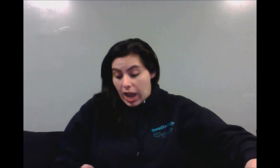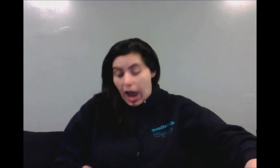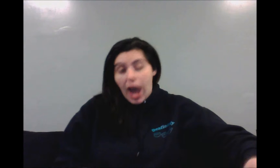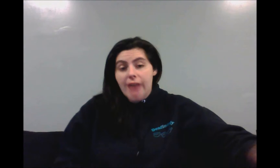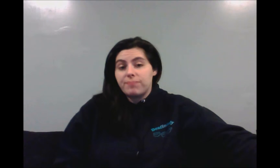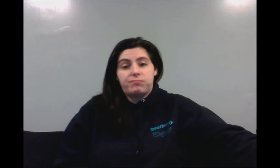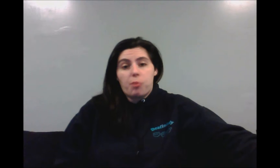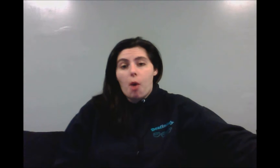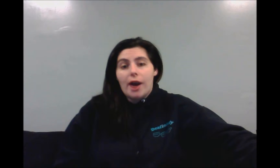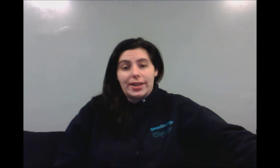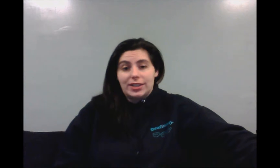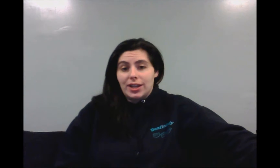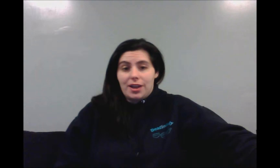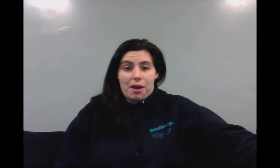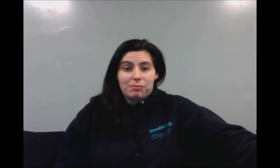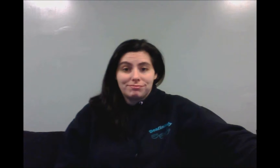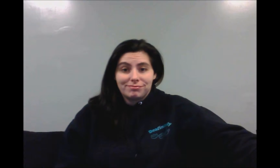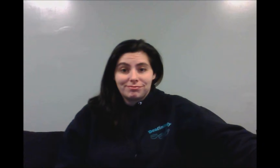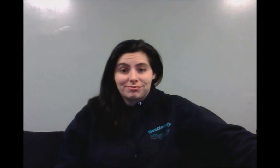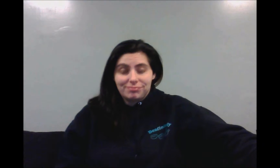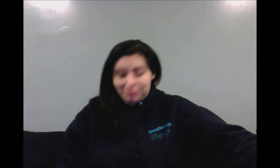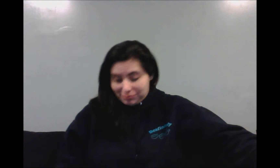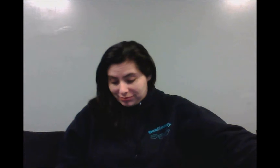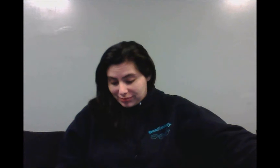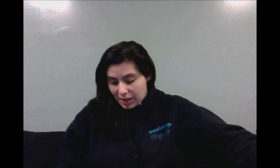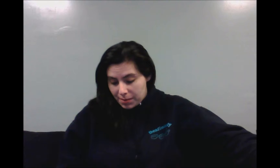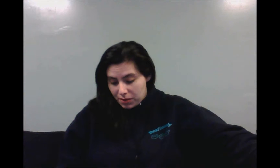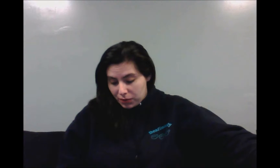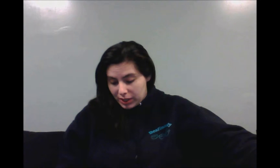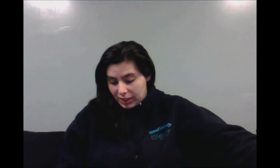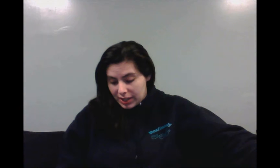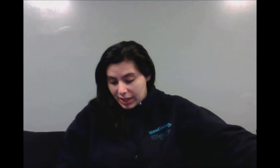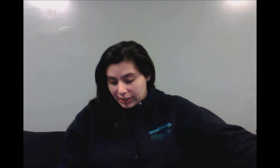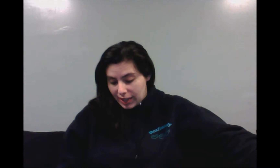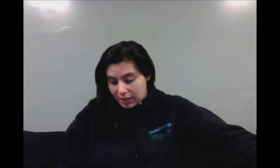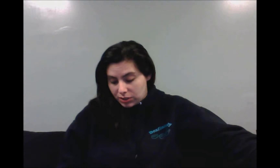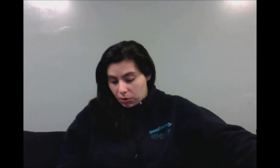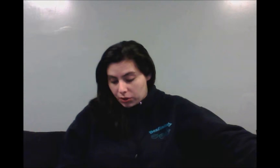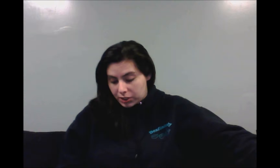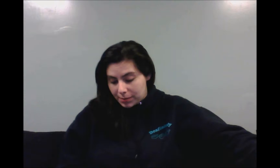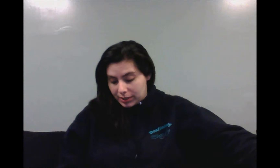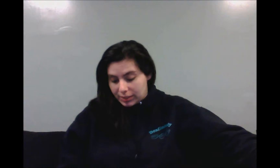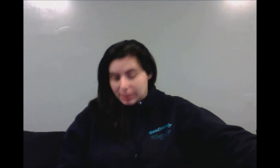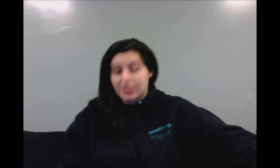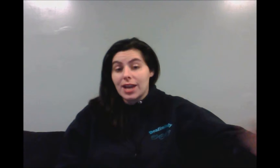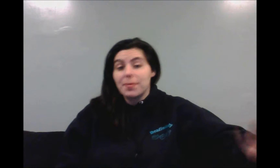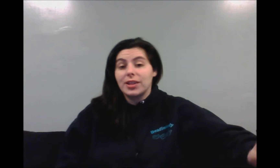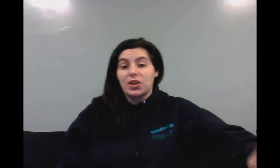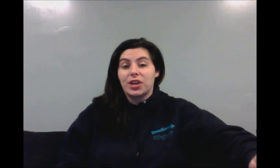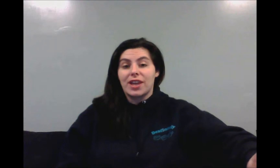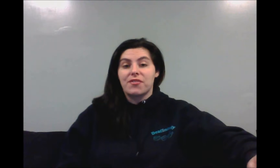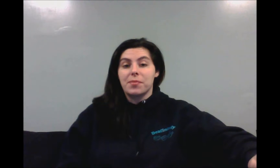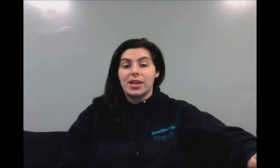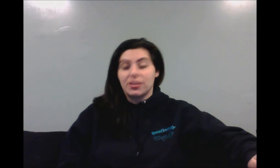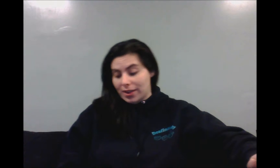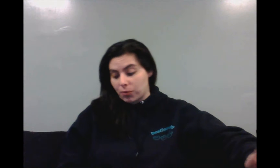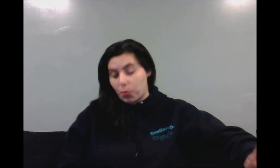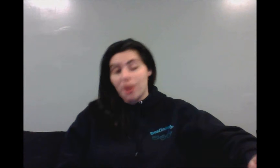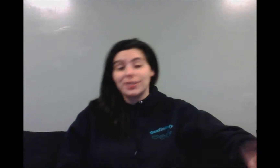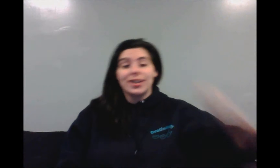I wanted to go. I mean, really, that's all the sentiment that you're going to get from me is the fact that, one, I